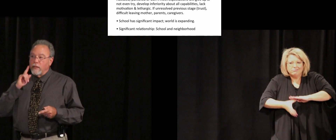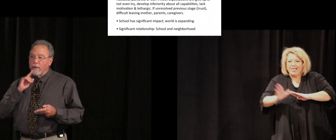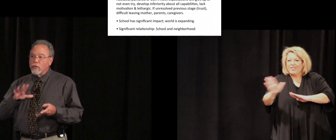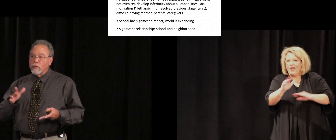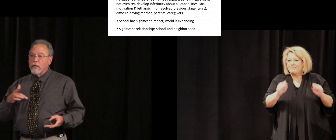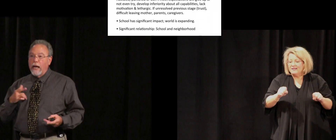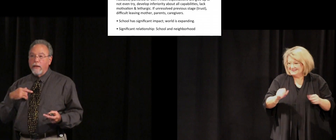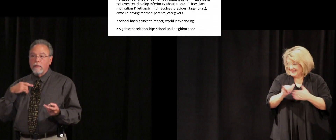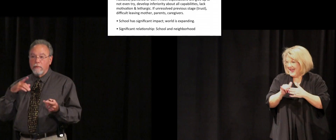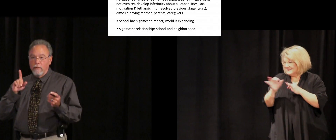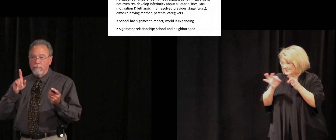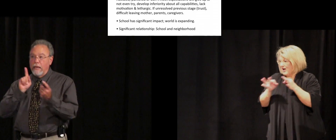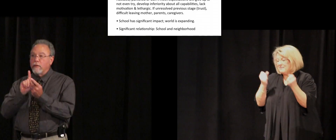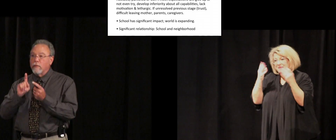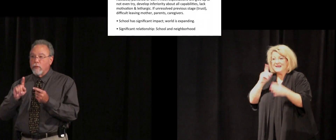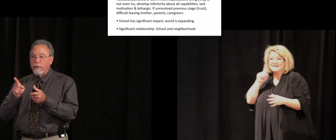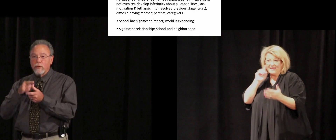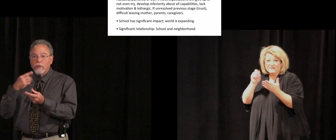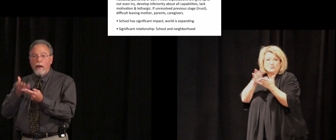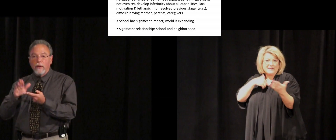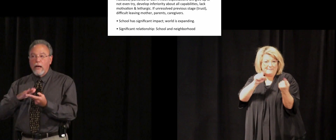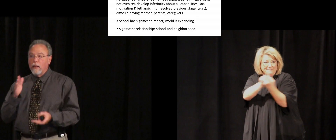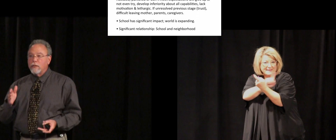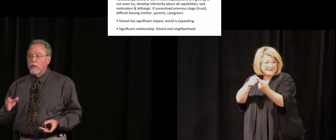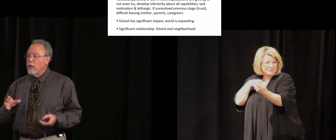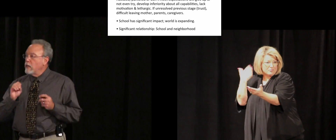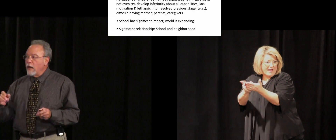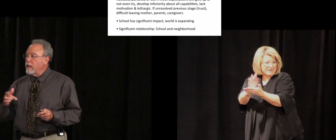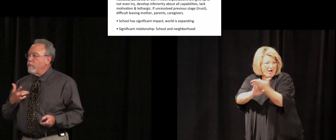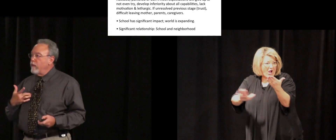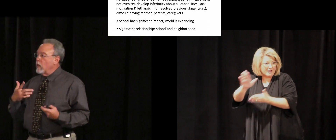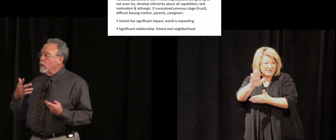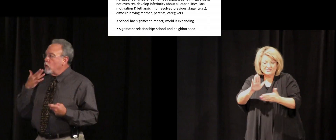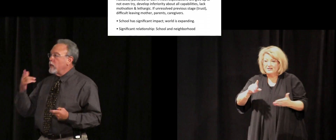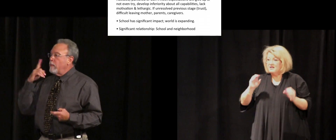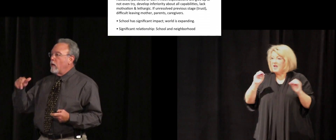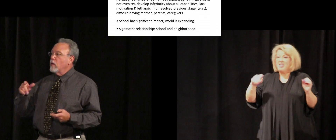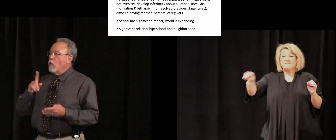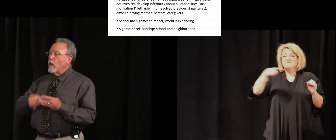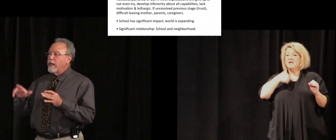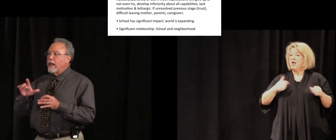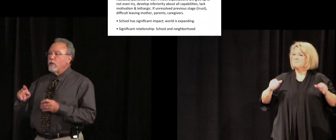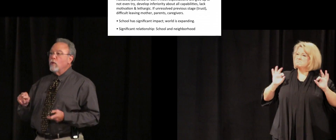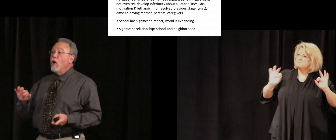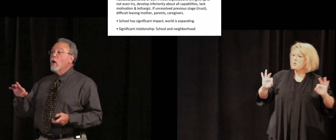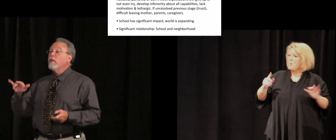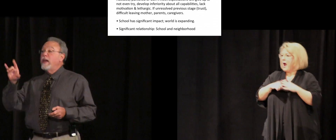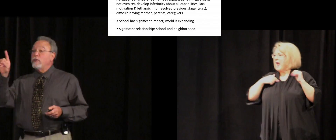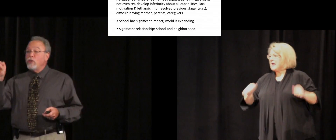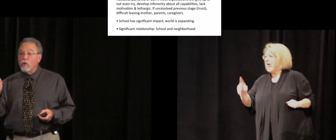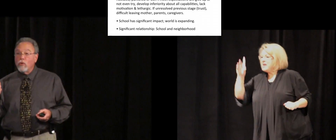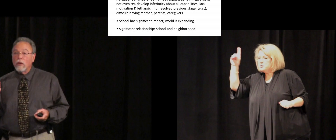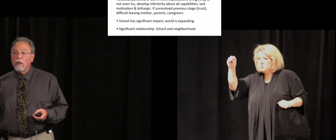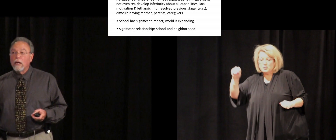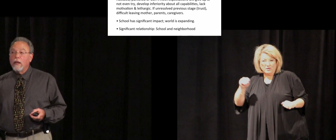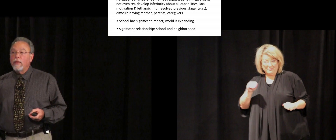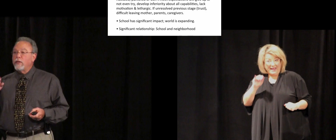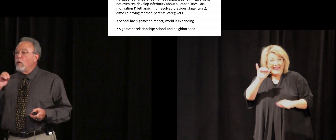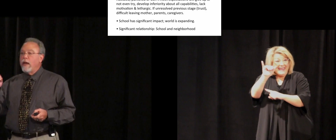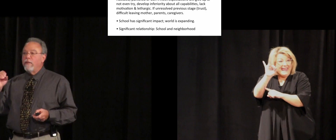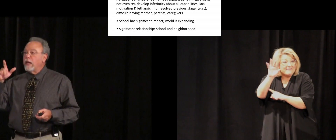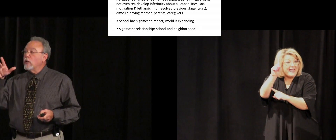Find out who we are as separate individuals from our family and members of a wider society. This is like the terrible twos on